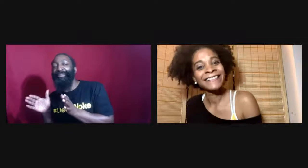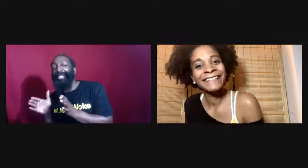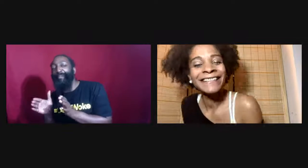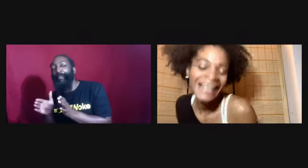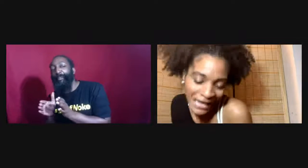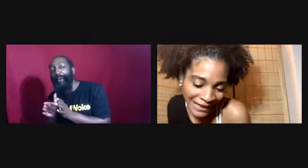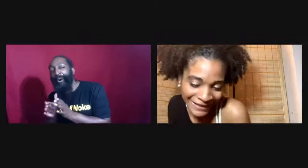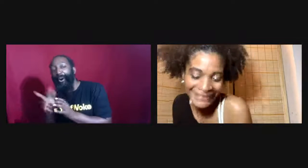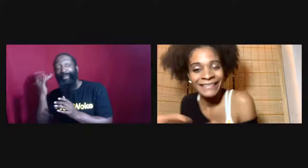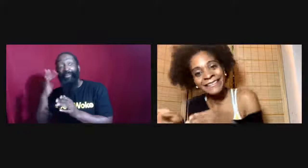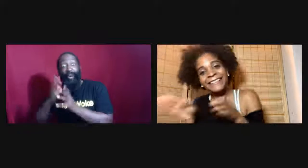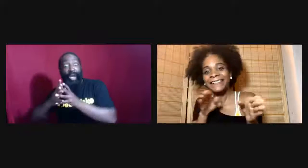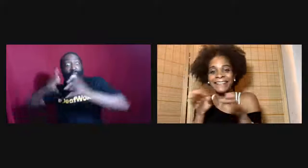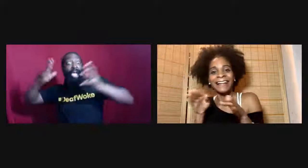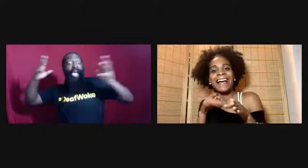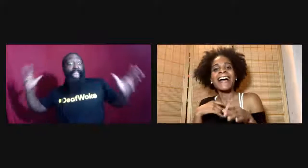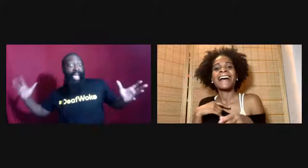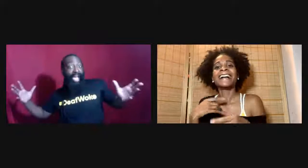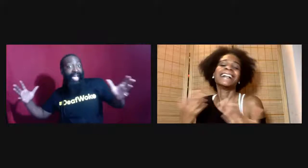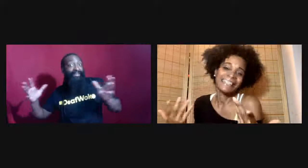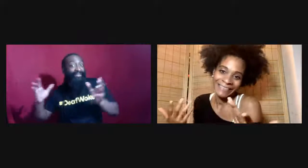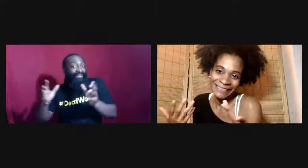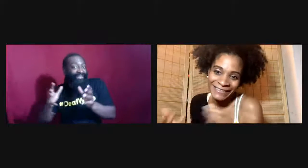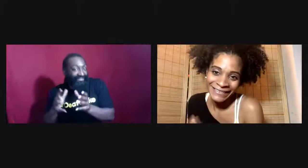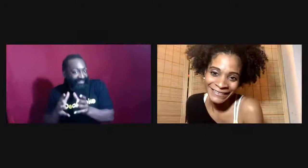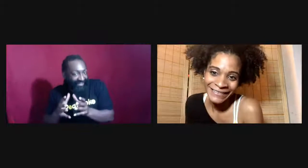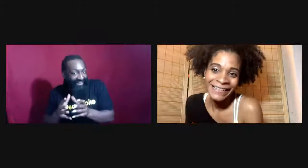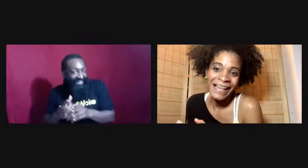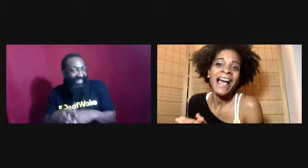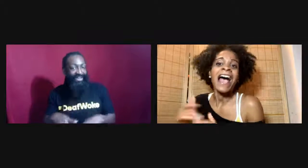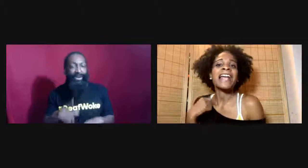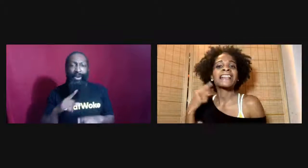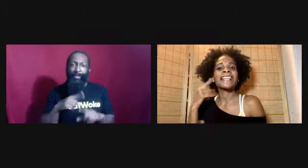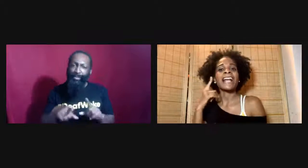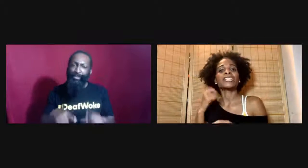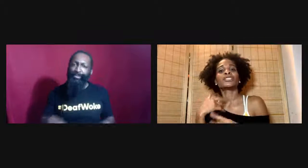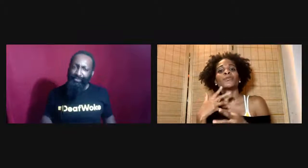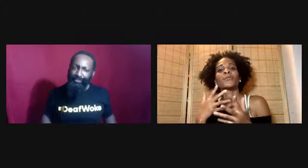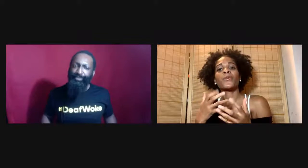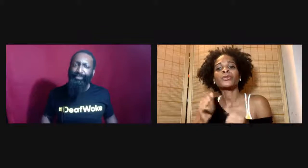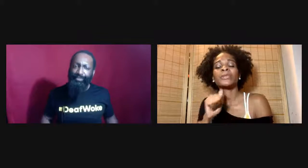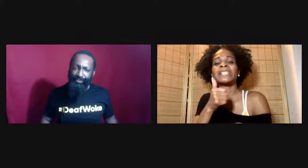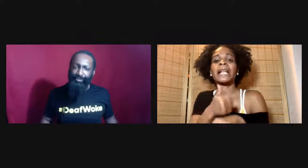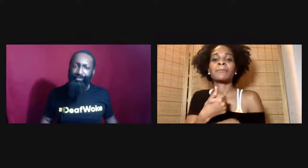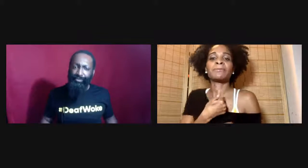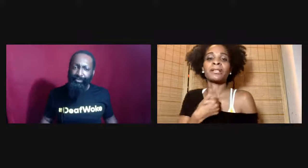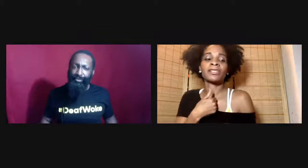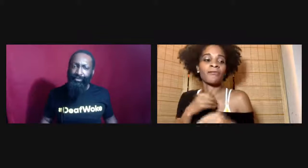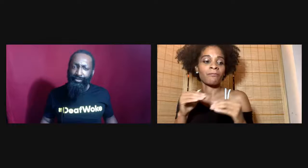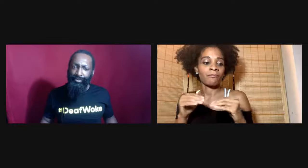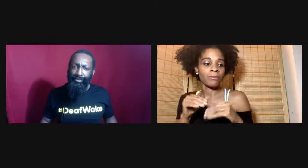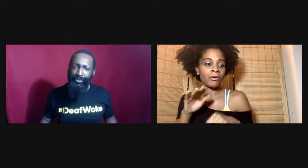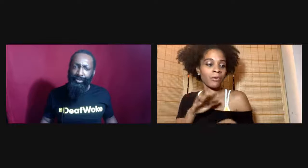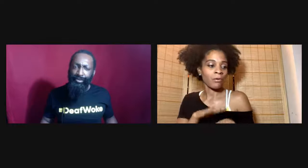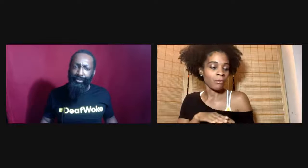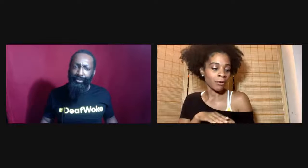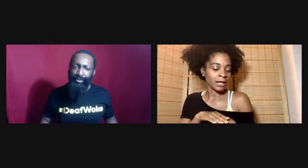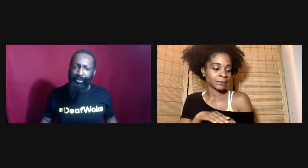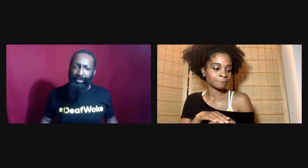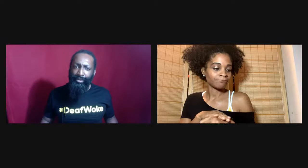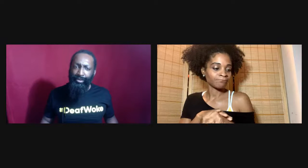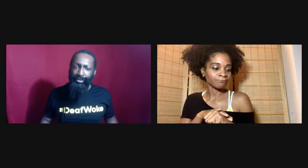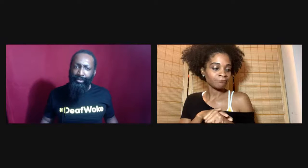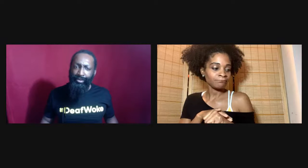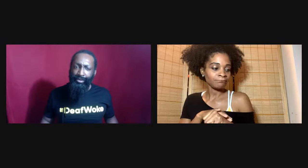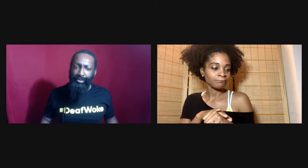You never really leave. You know, before you may have done it by frequency, but you know,